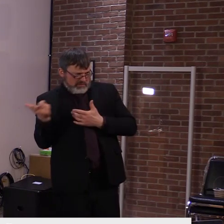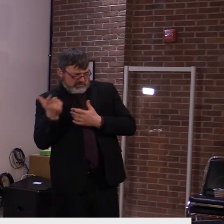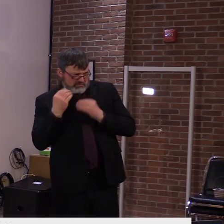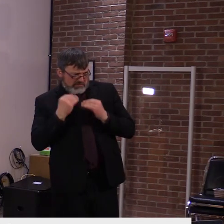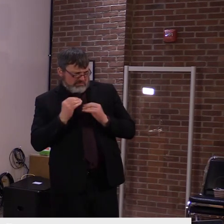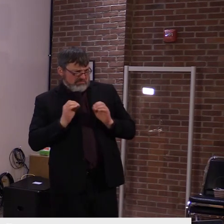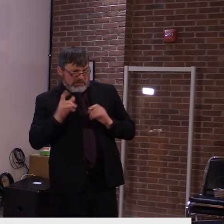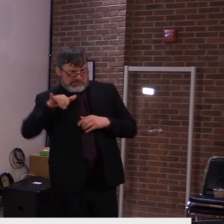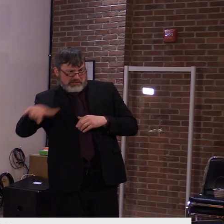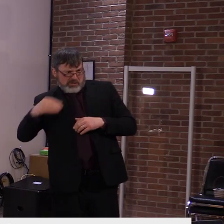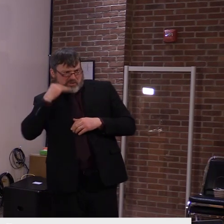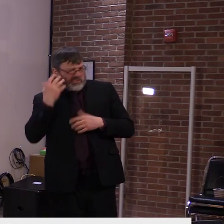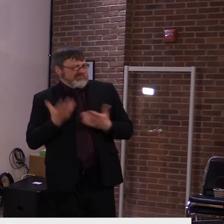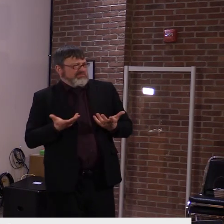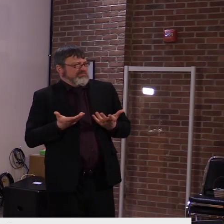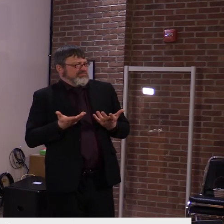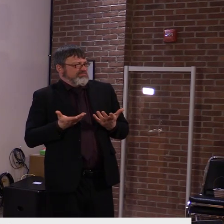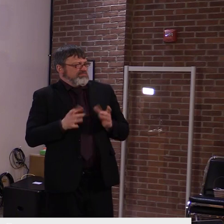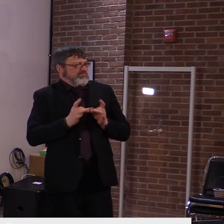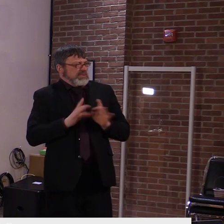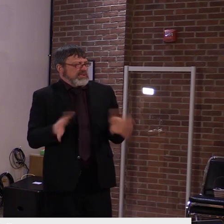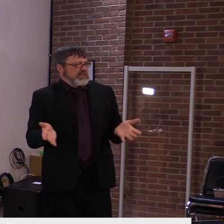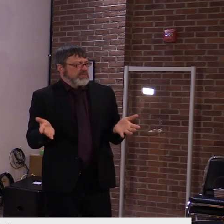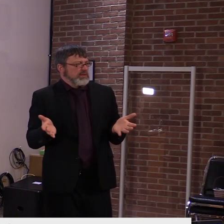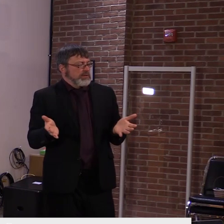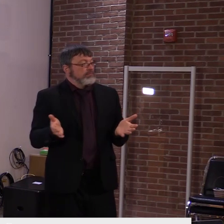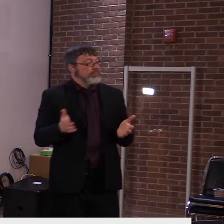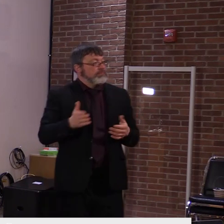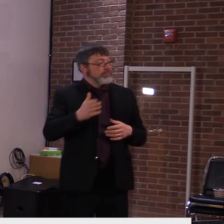childcare facilities where there is a